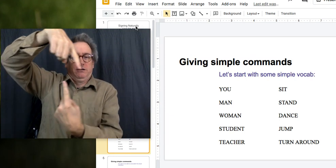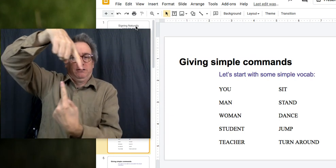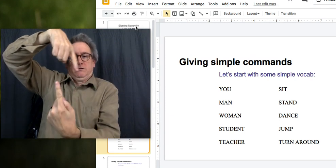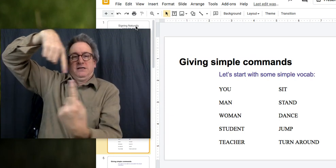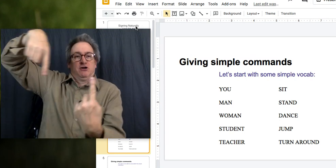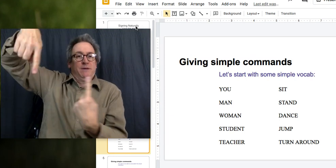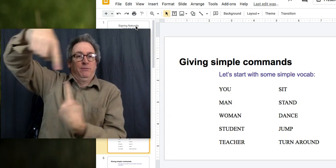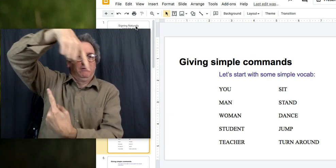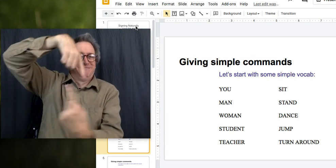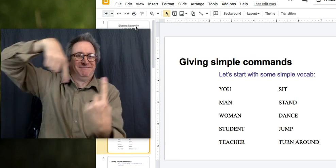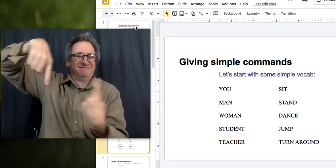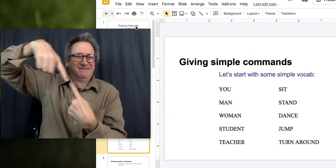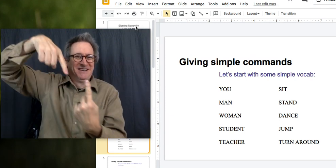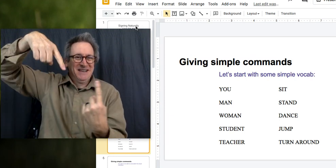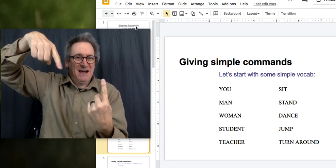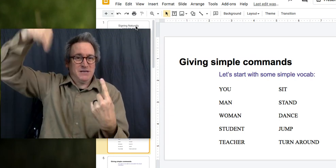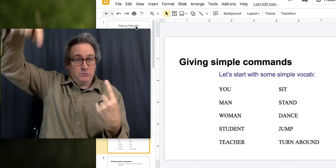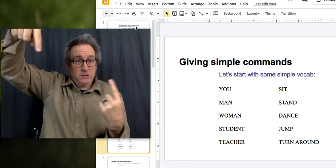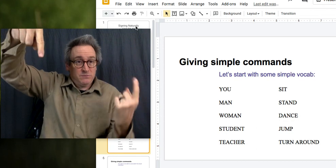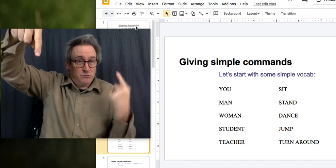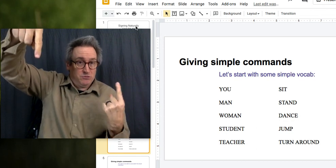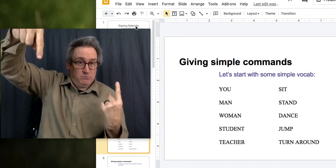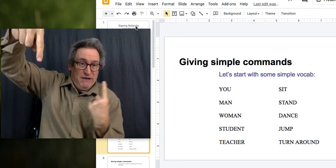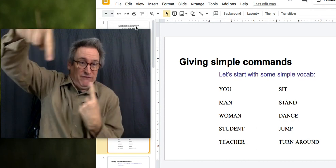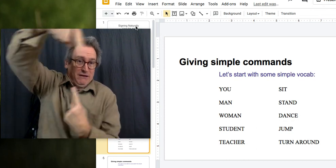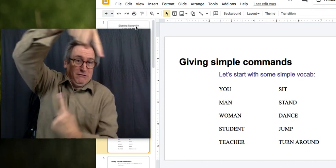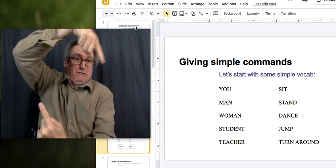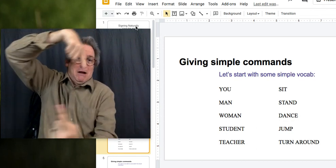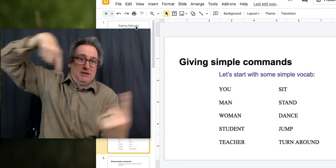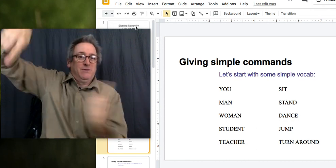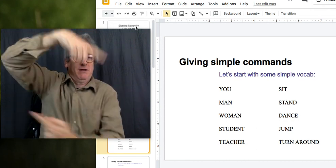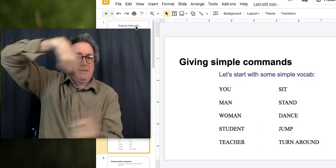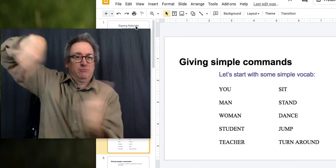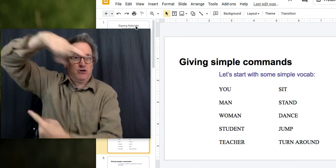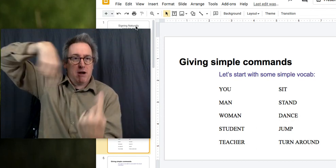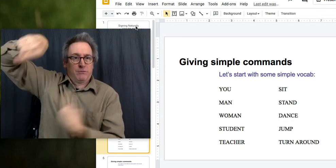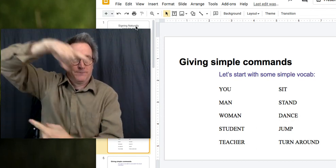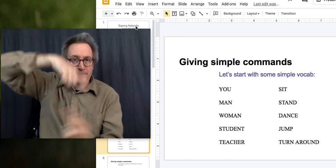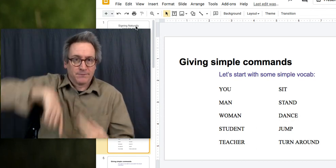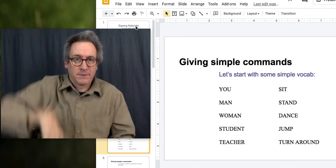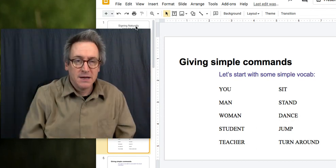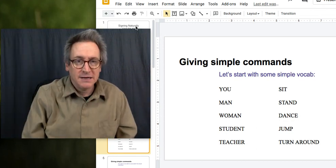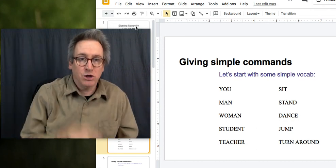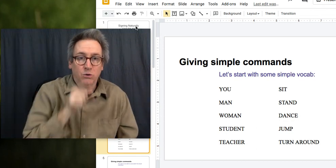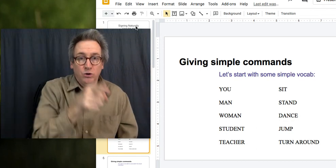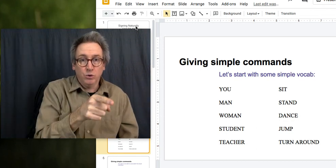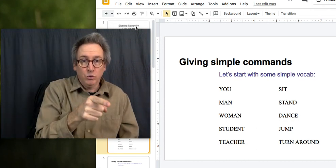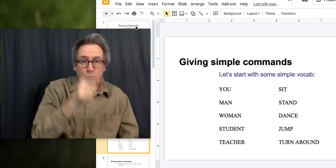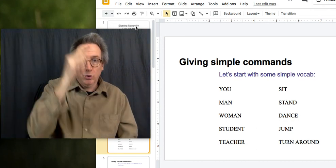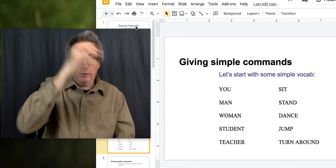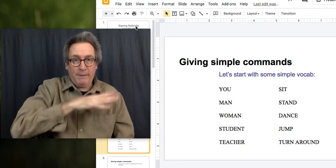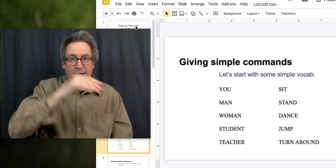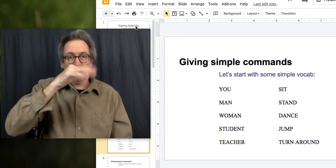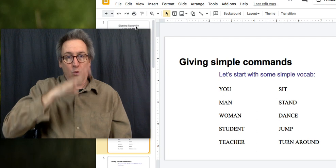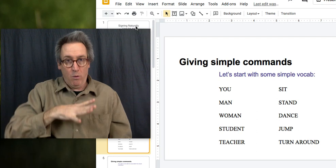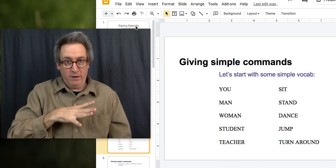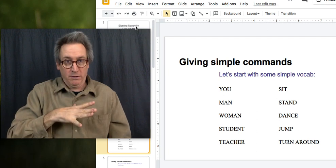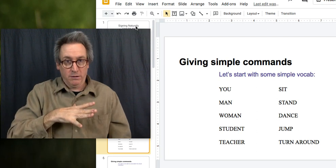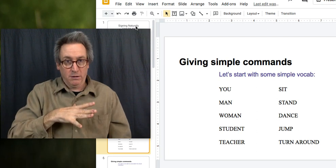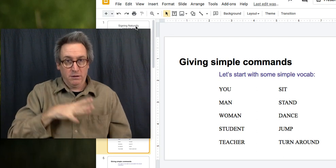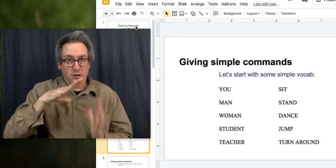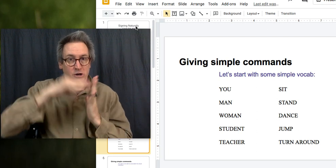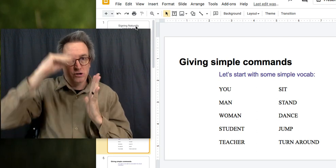actually, these aren't people. I'm saying just pivot around this way, right? Turn around. So you, man,